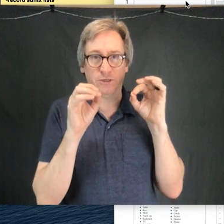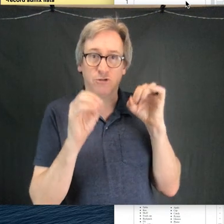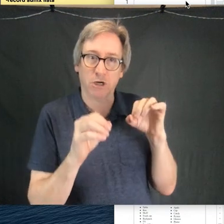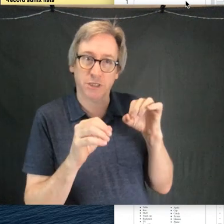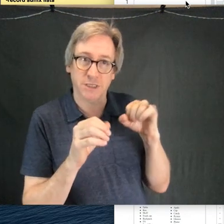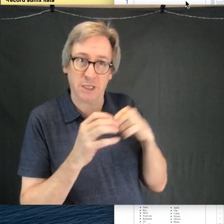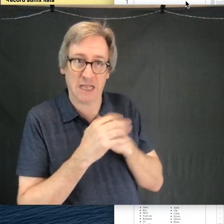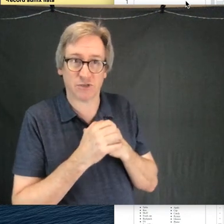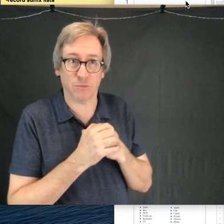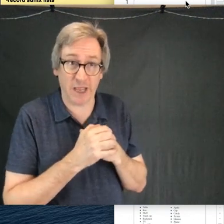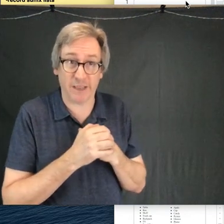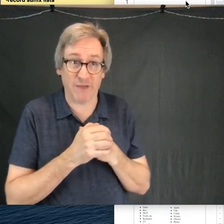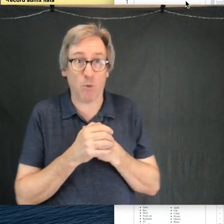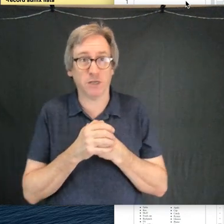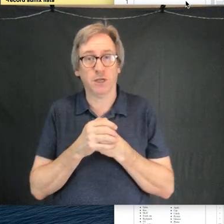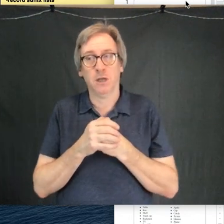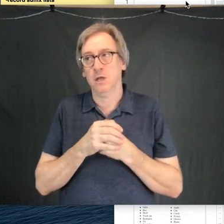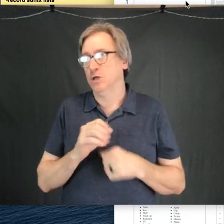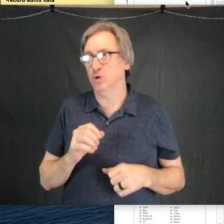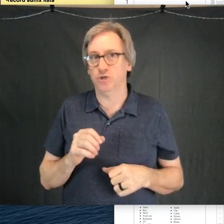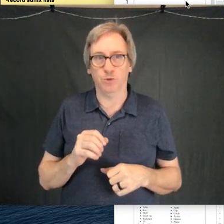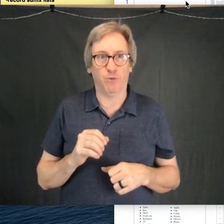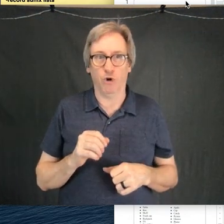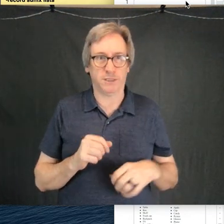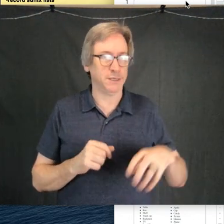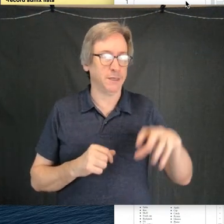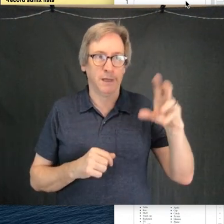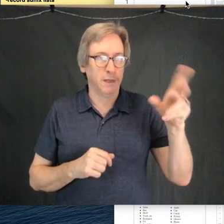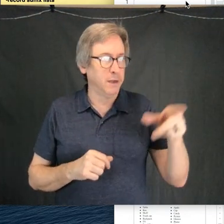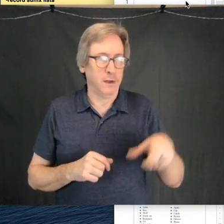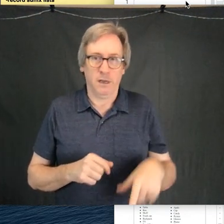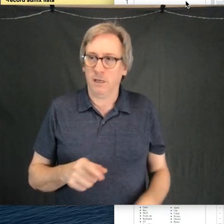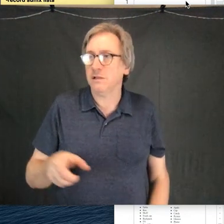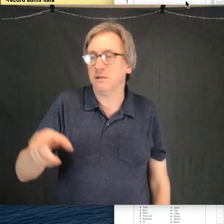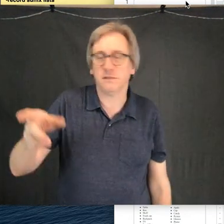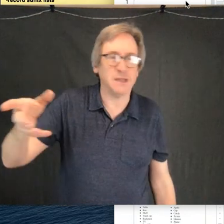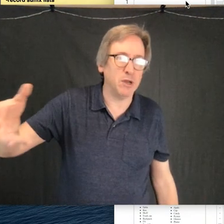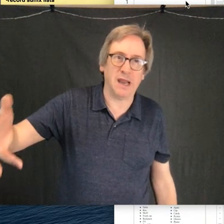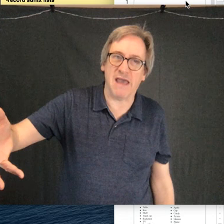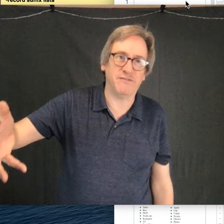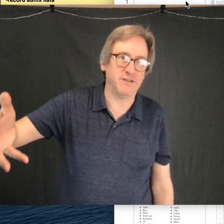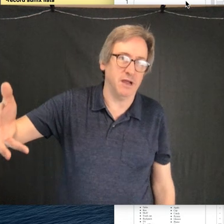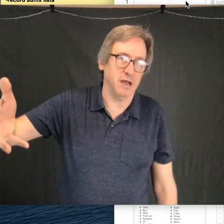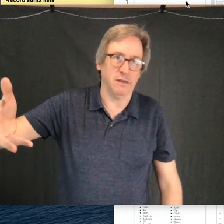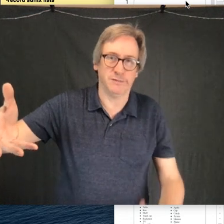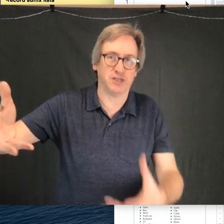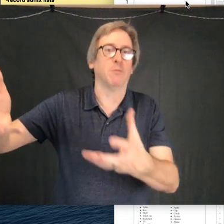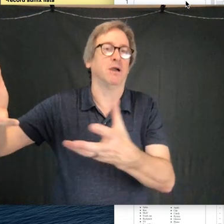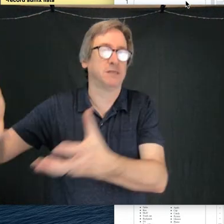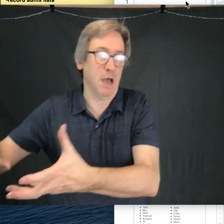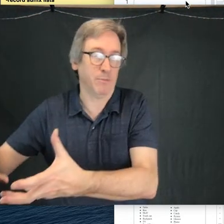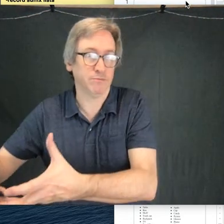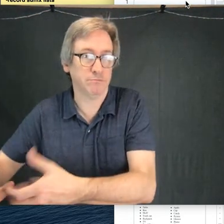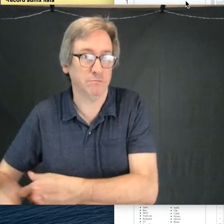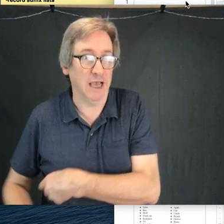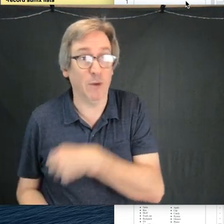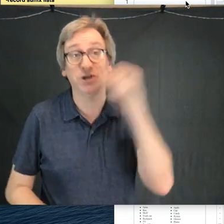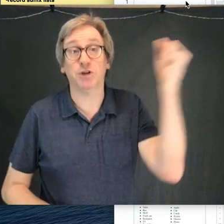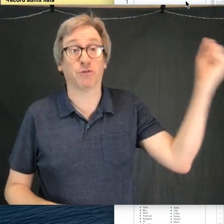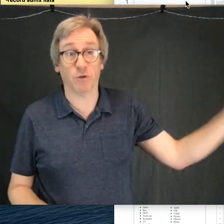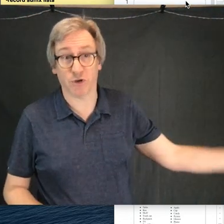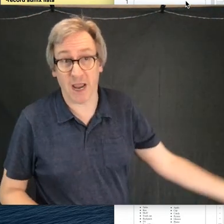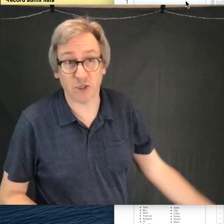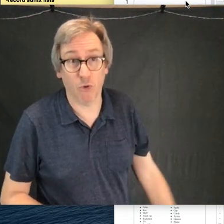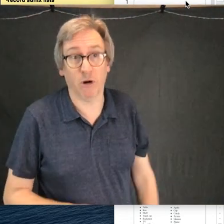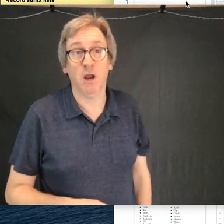simple instructions in the classroom. Like if I want you to put someone left a Starbucks cup and I want